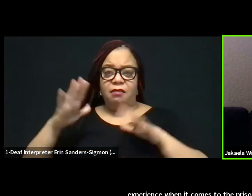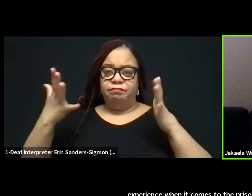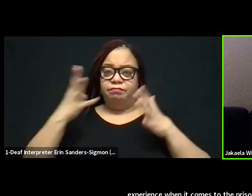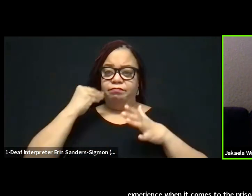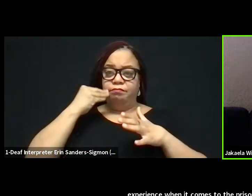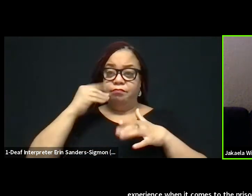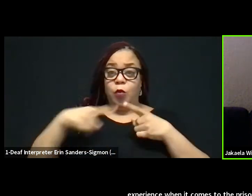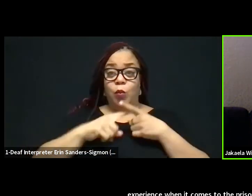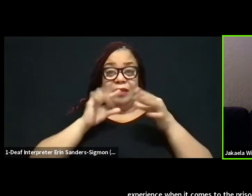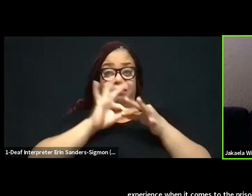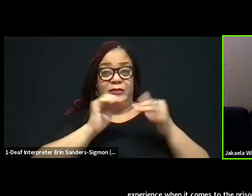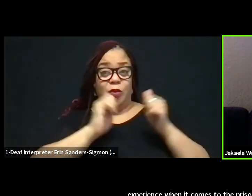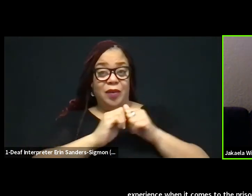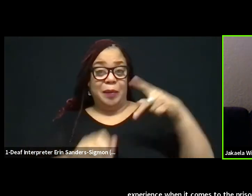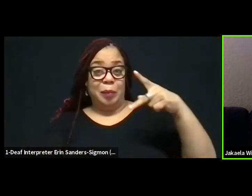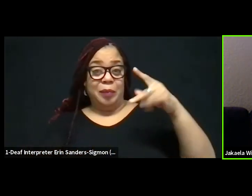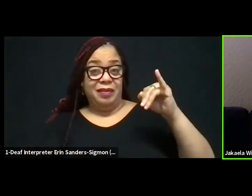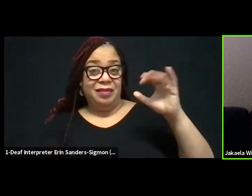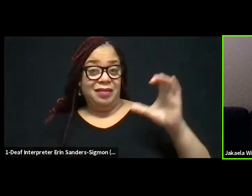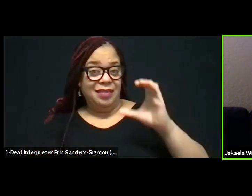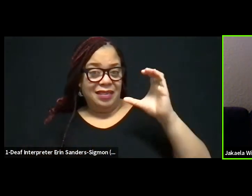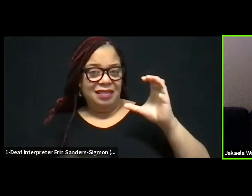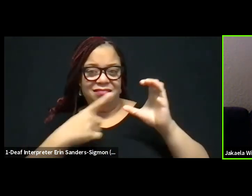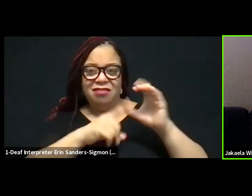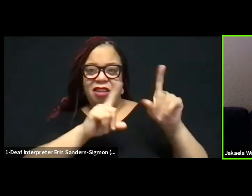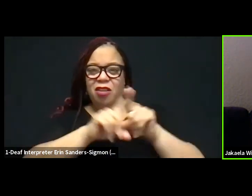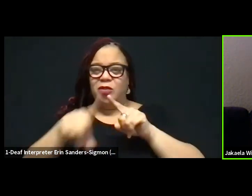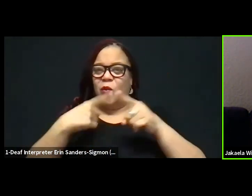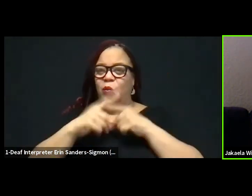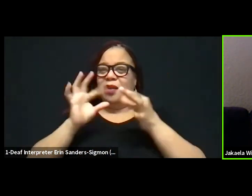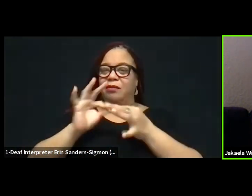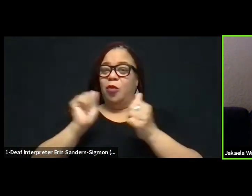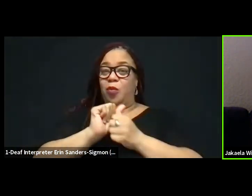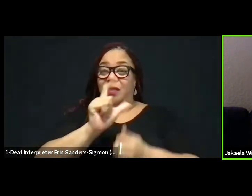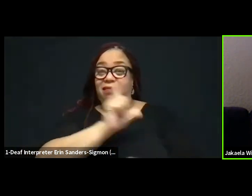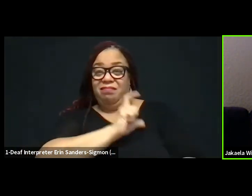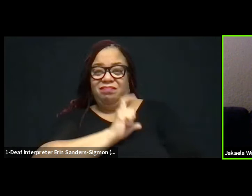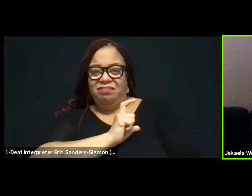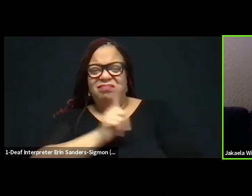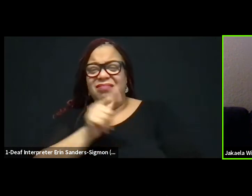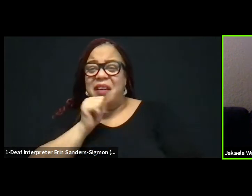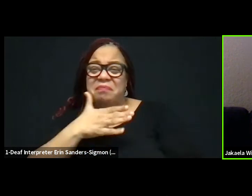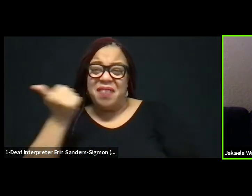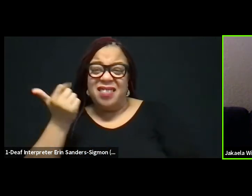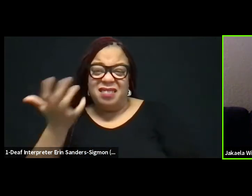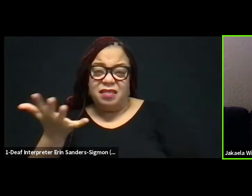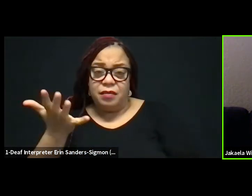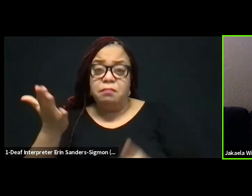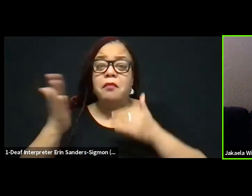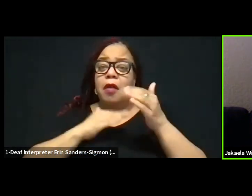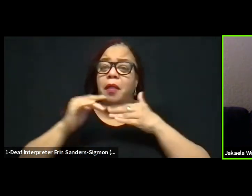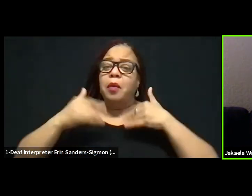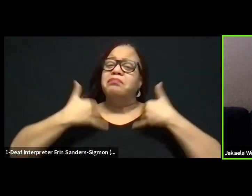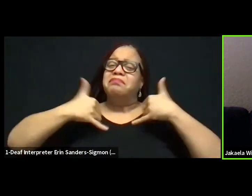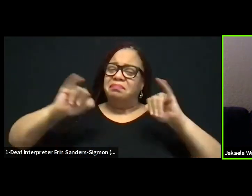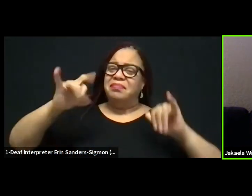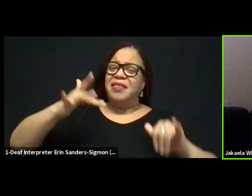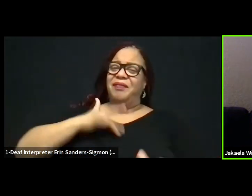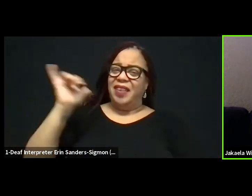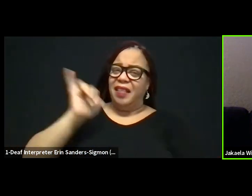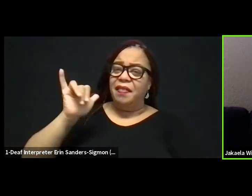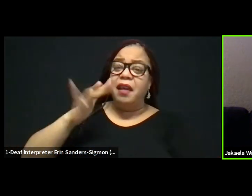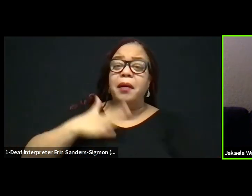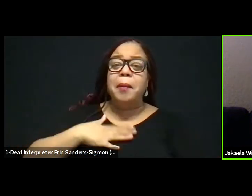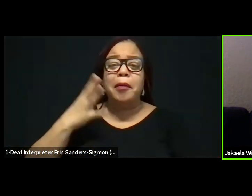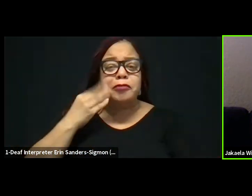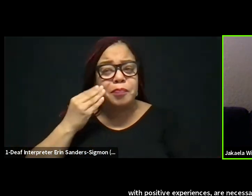still feel like my experiences alongside with positive experiences are necessary in order for us to continue to go out and get